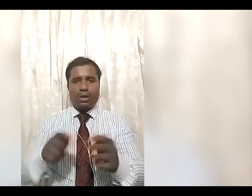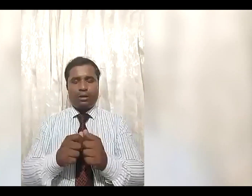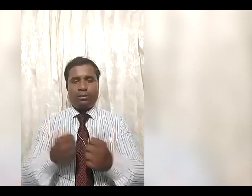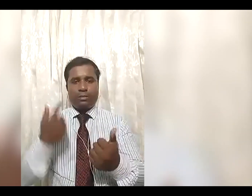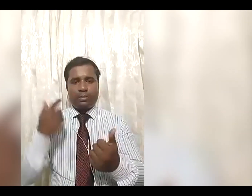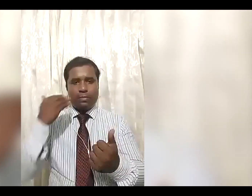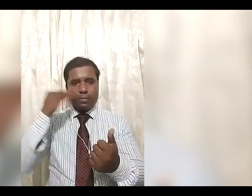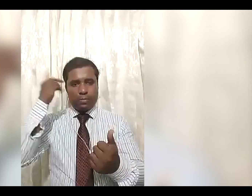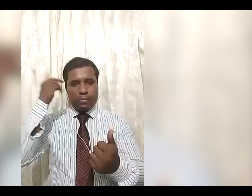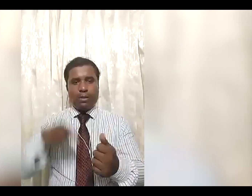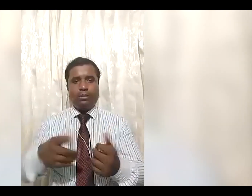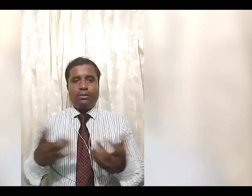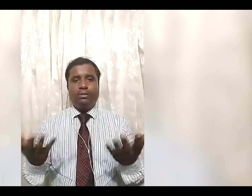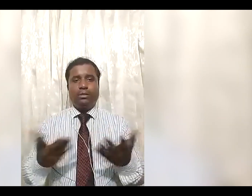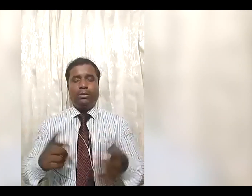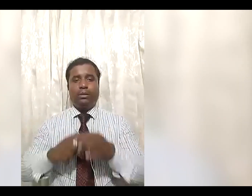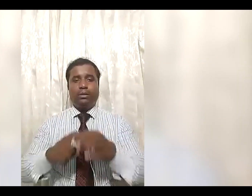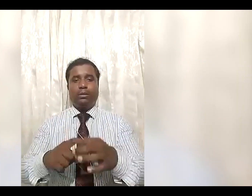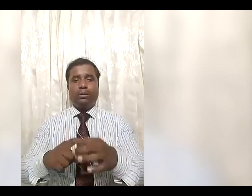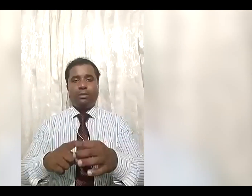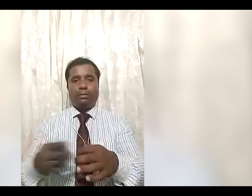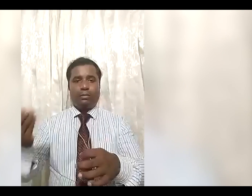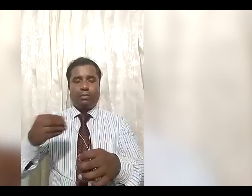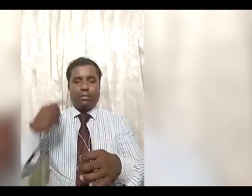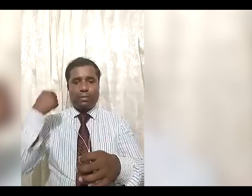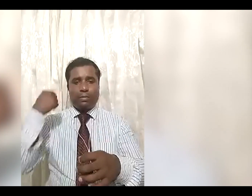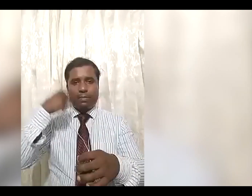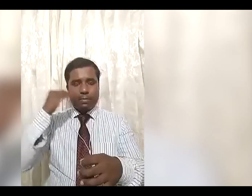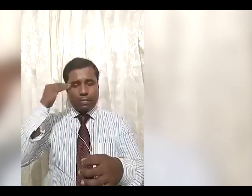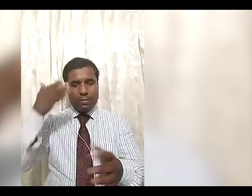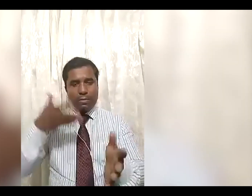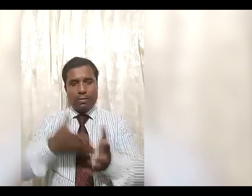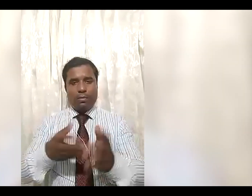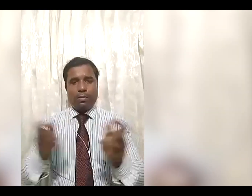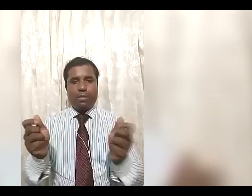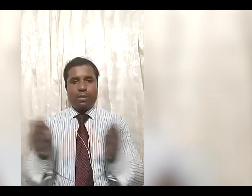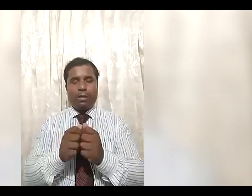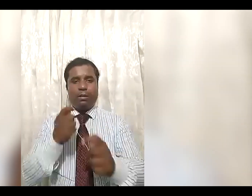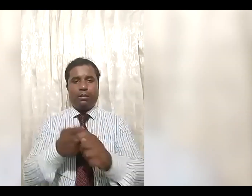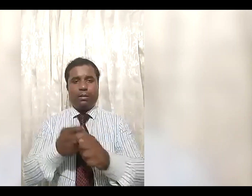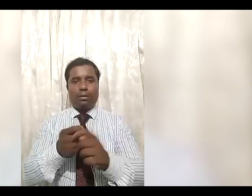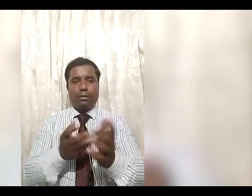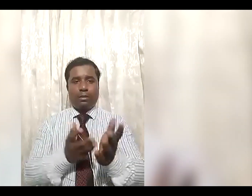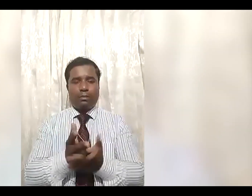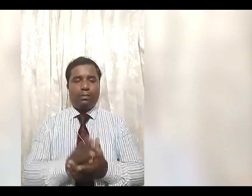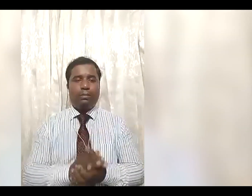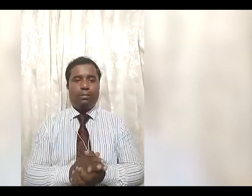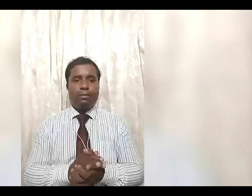disability, how we increase the person with disability voters in the